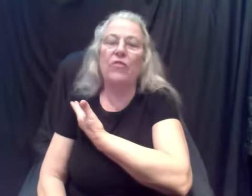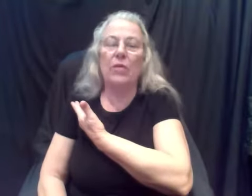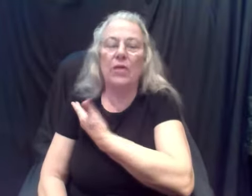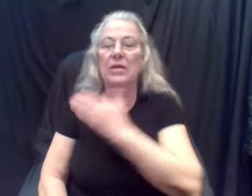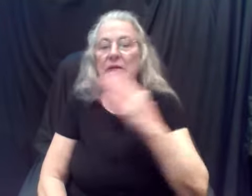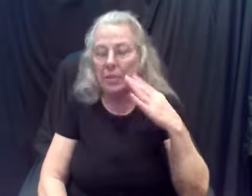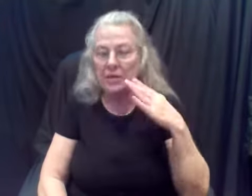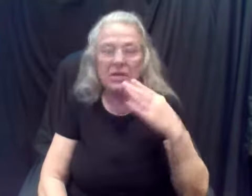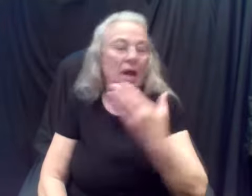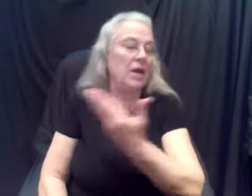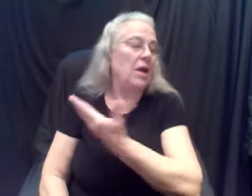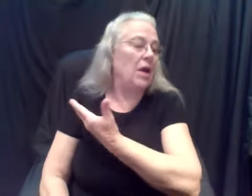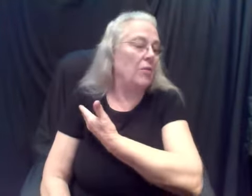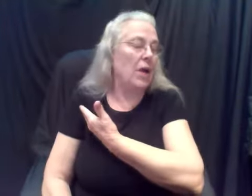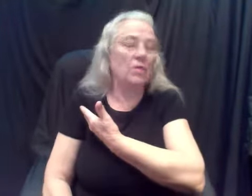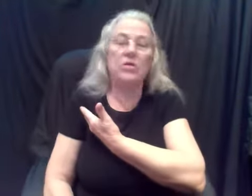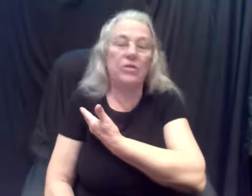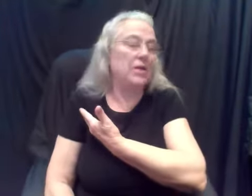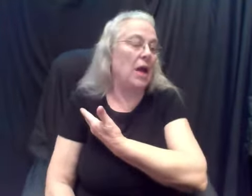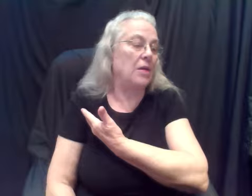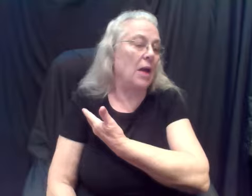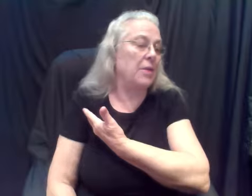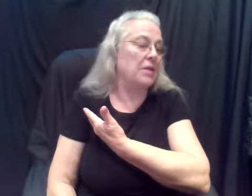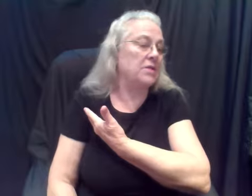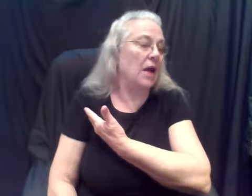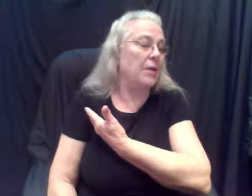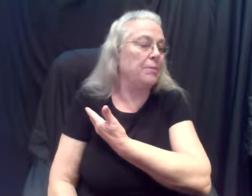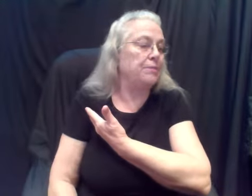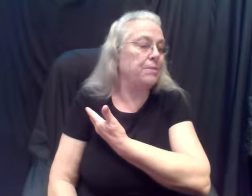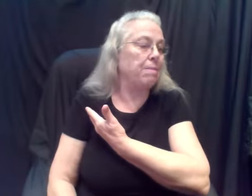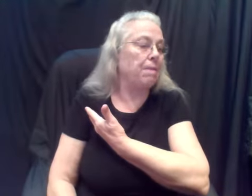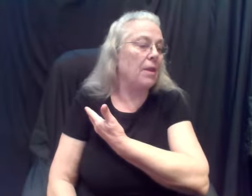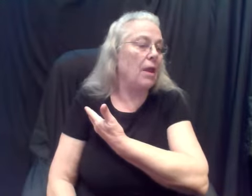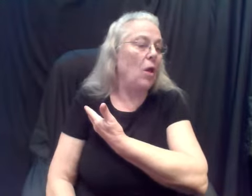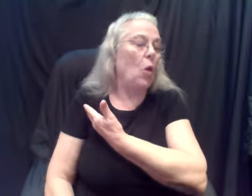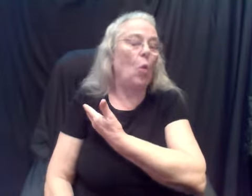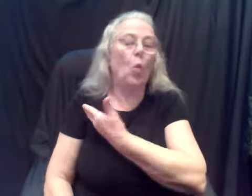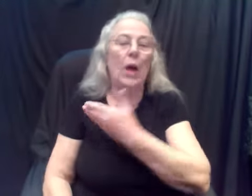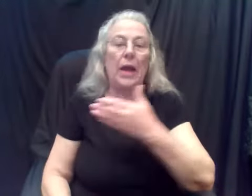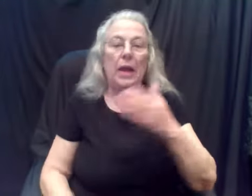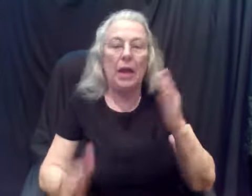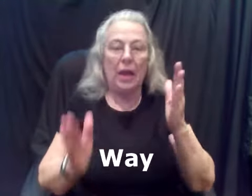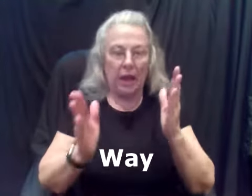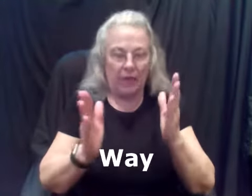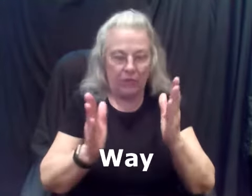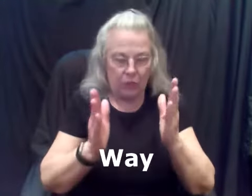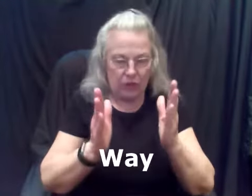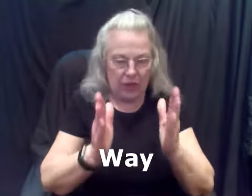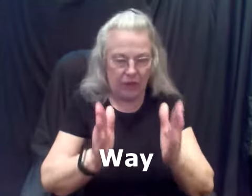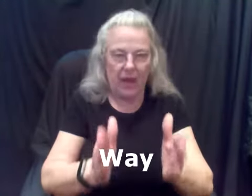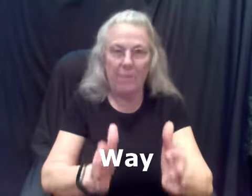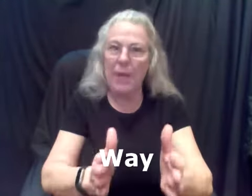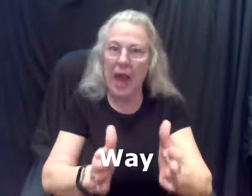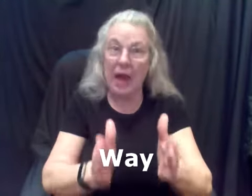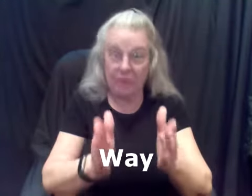the dominant side around to the non-dominant side. Way. If you think of that path that is